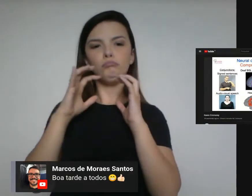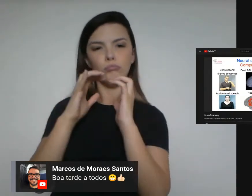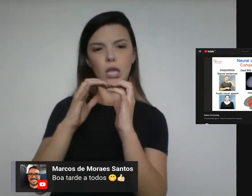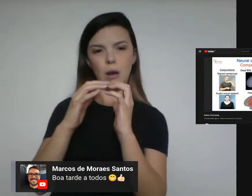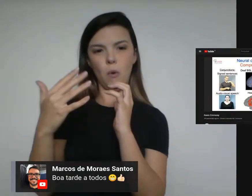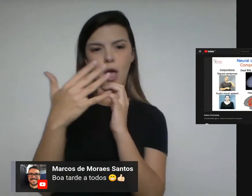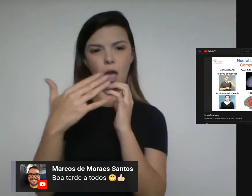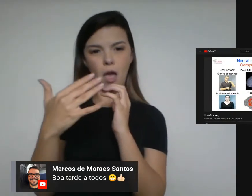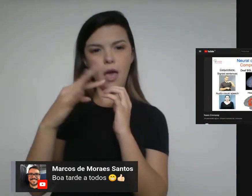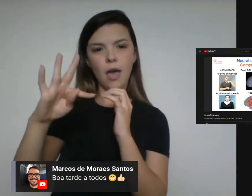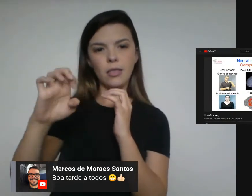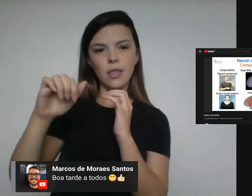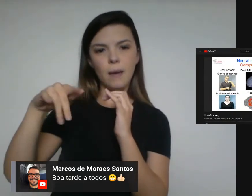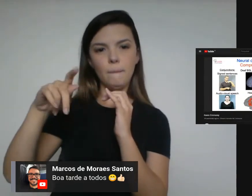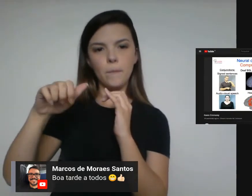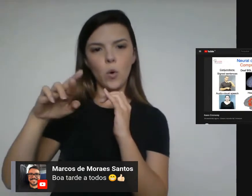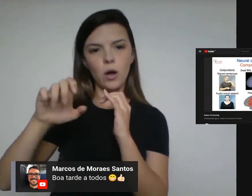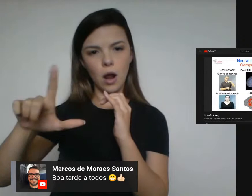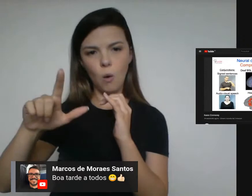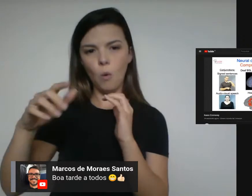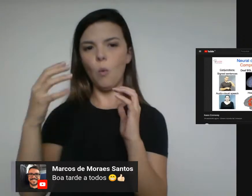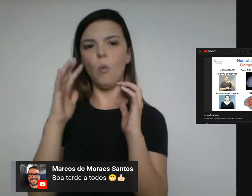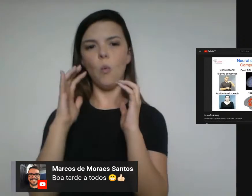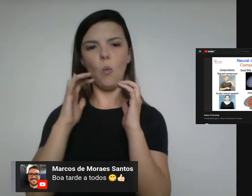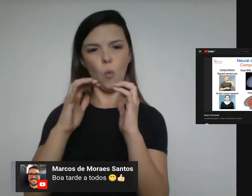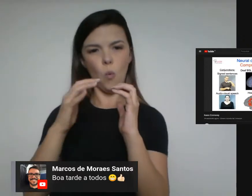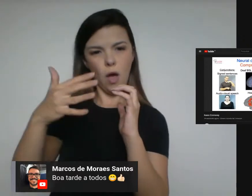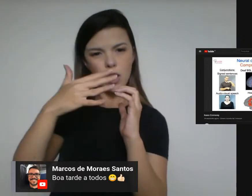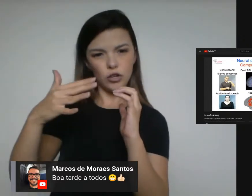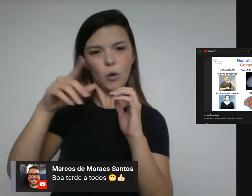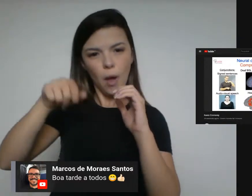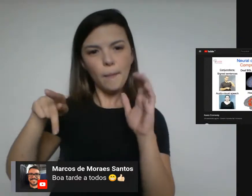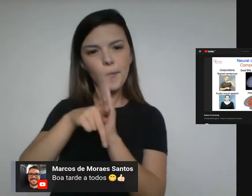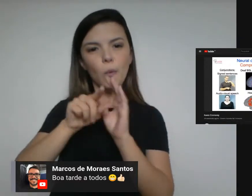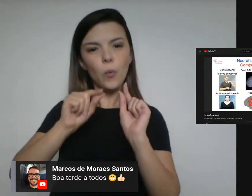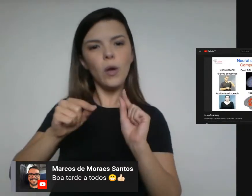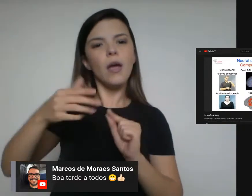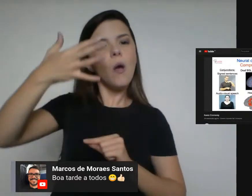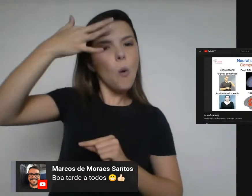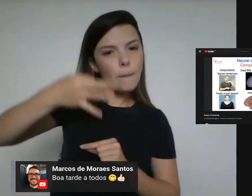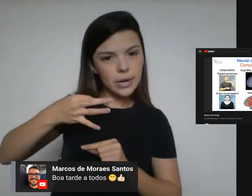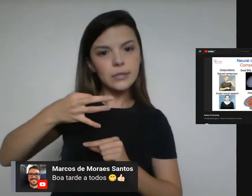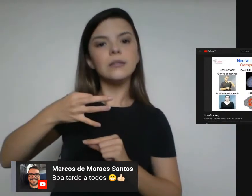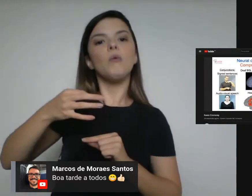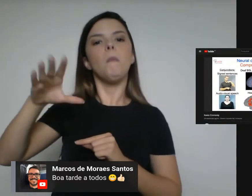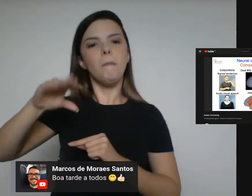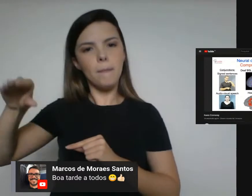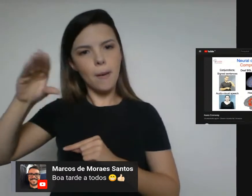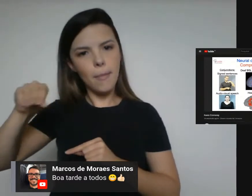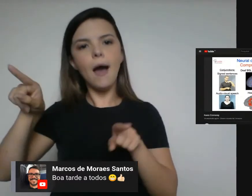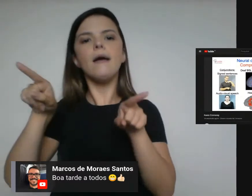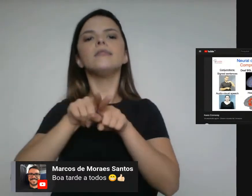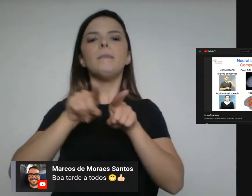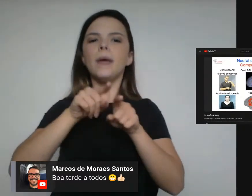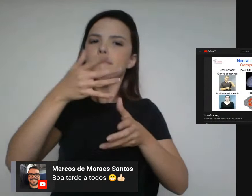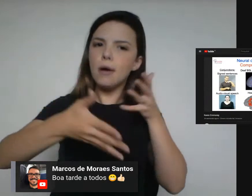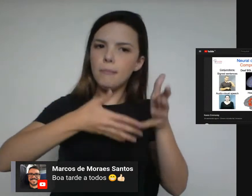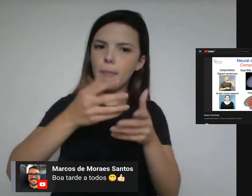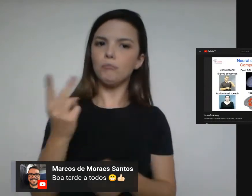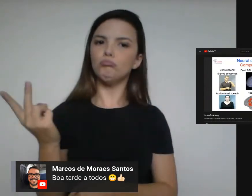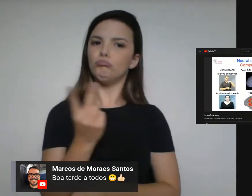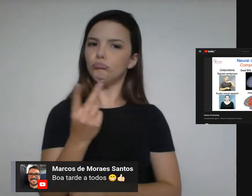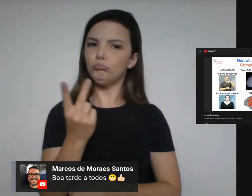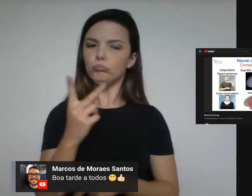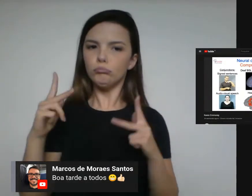area, was engaged for both sign comprehension and spoken language comprehension. And what's interesting is that this is actually